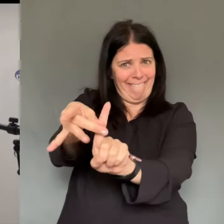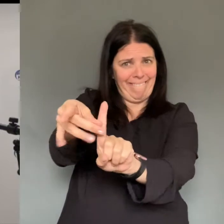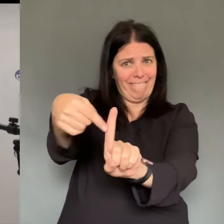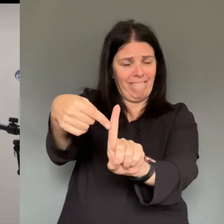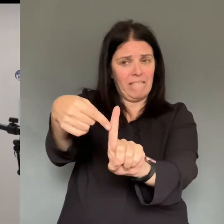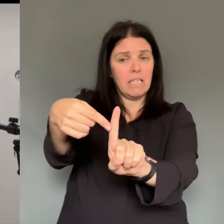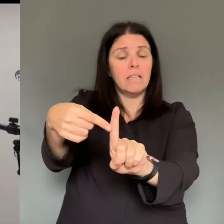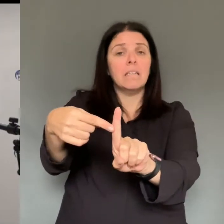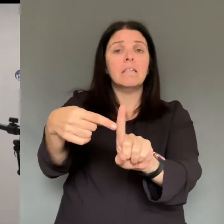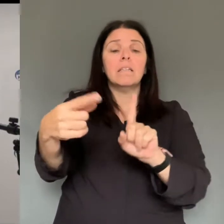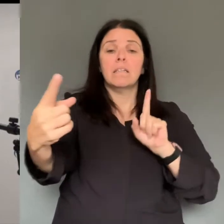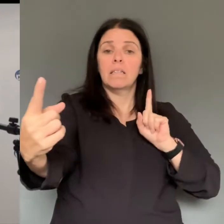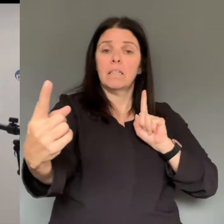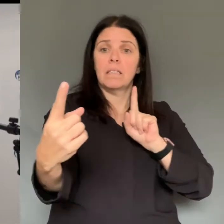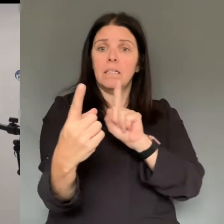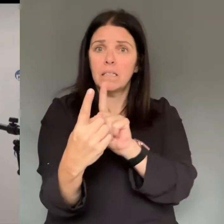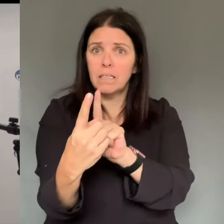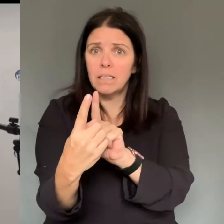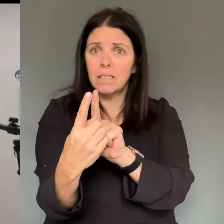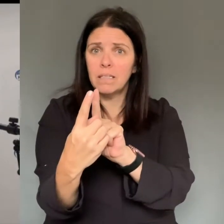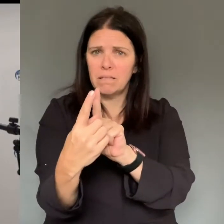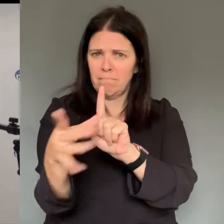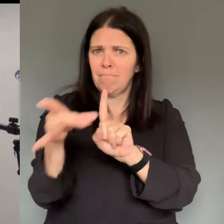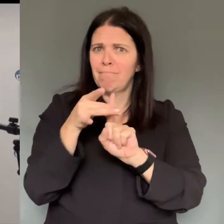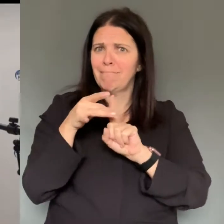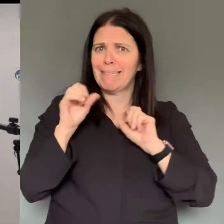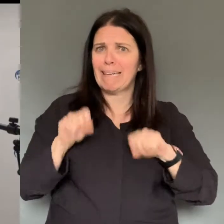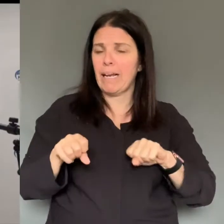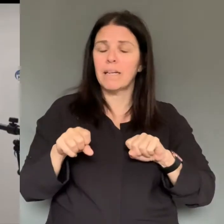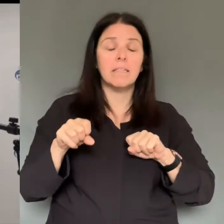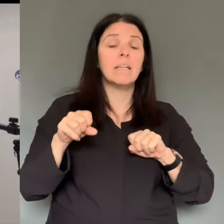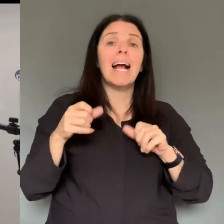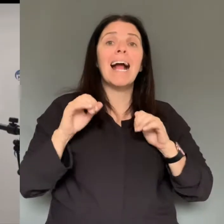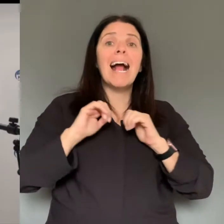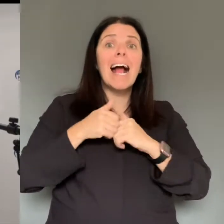when you're out there, please maintain your physical distance of at least 2 meters.